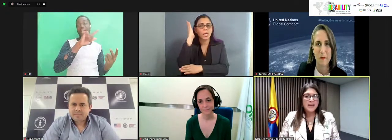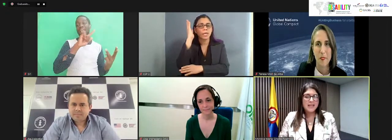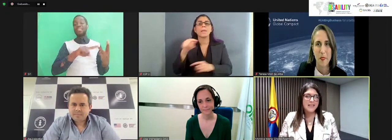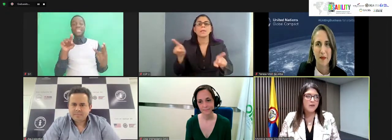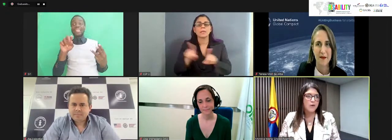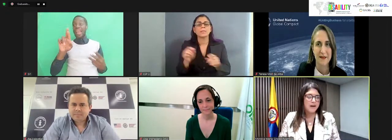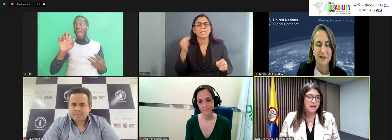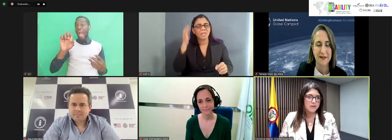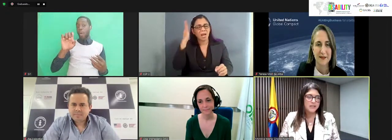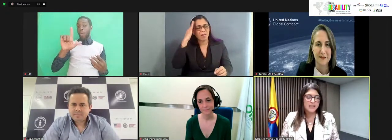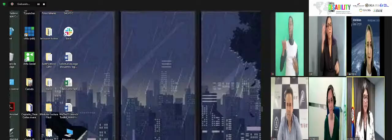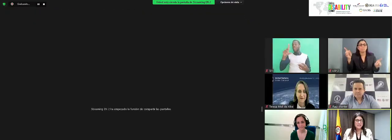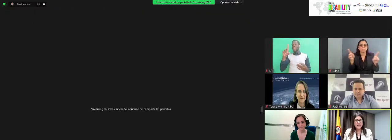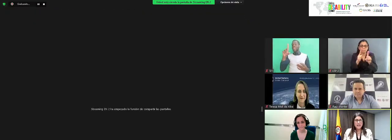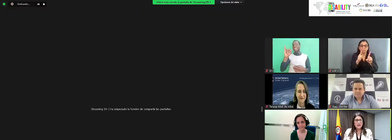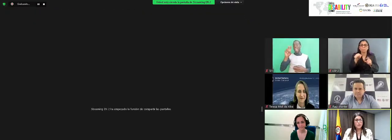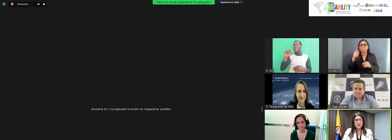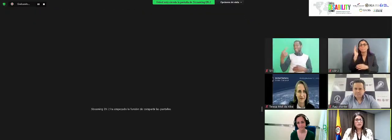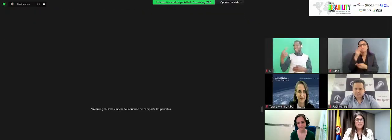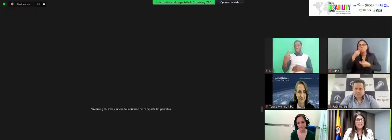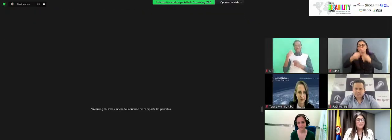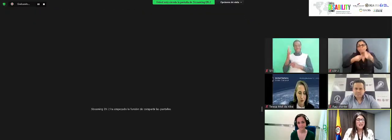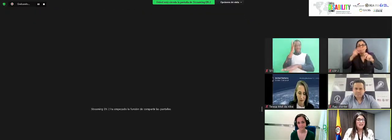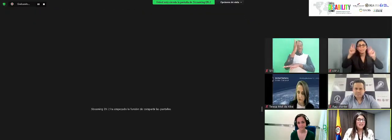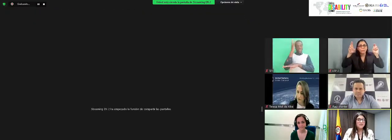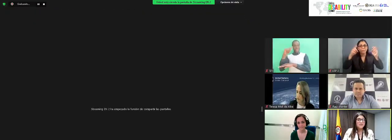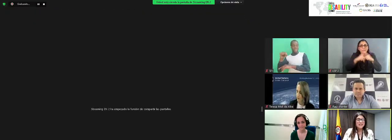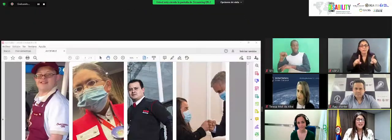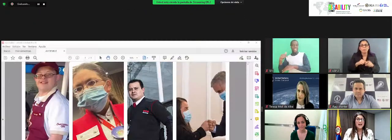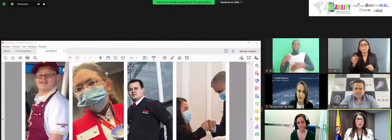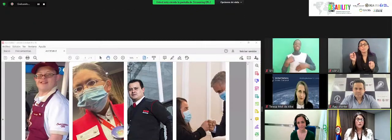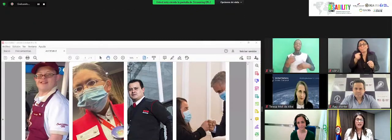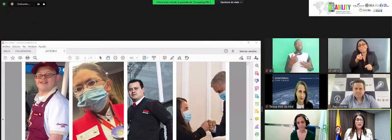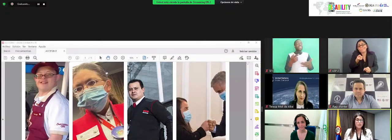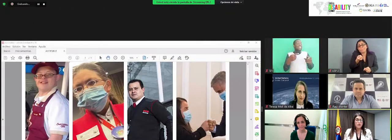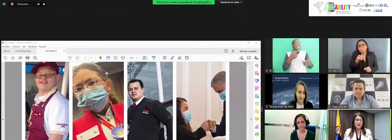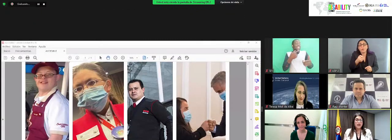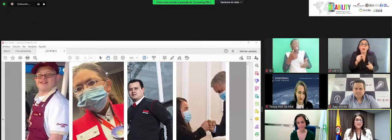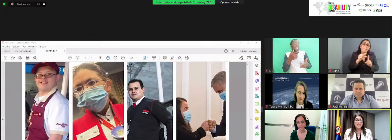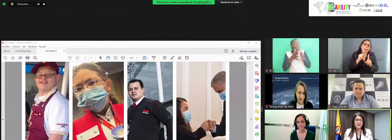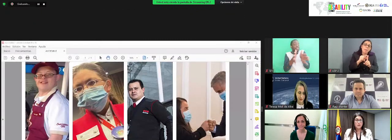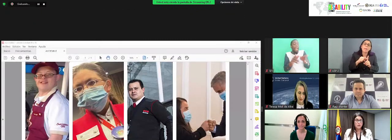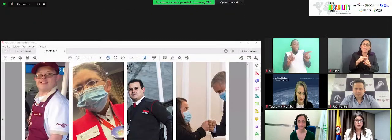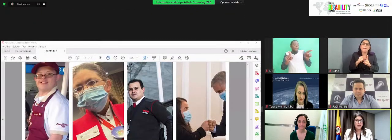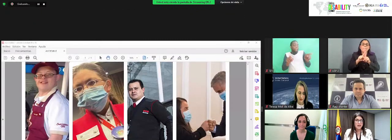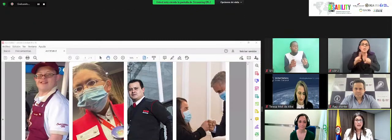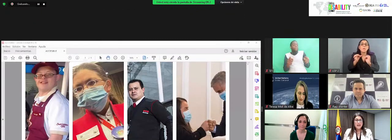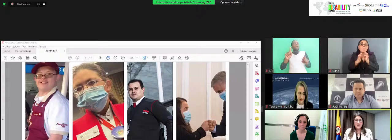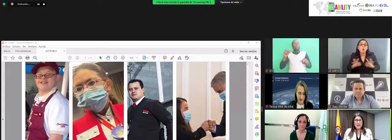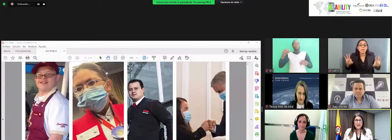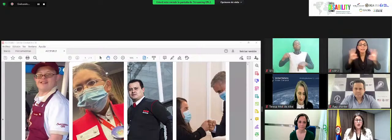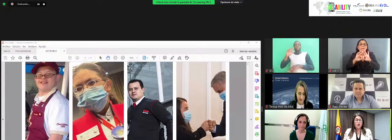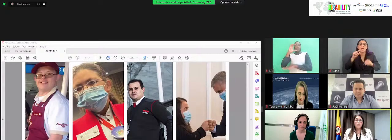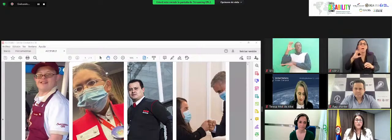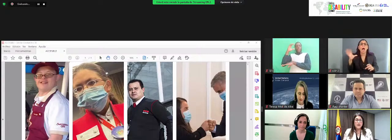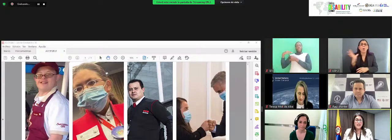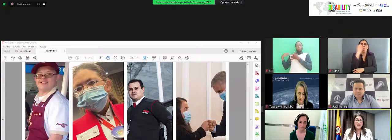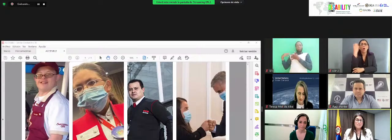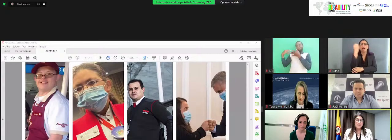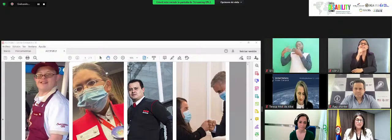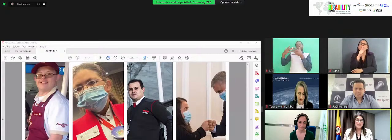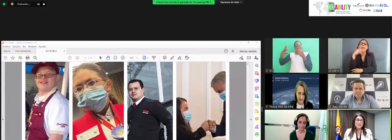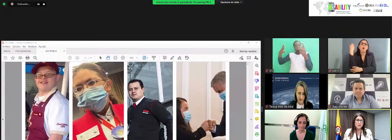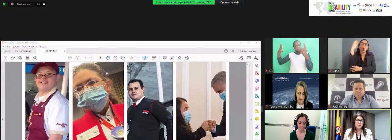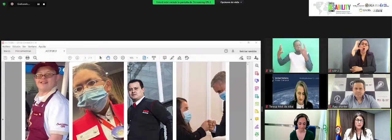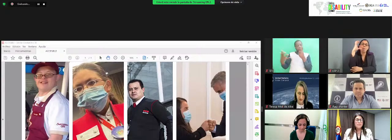hope you are all well and now we have a short time and i just have a couple words in the face of what we